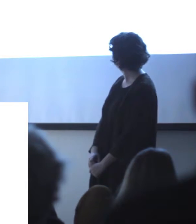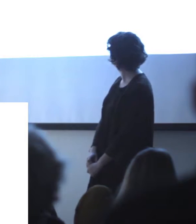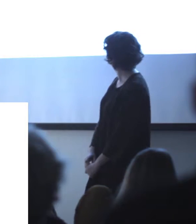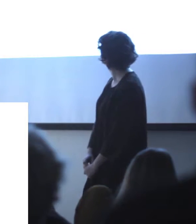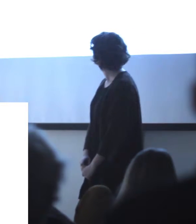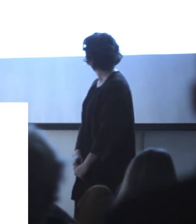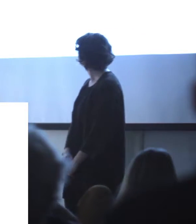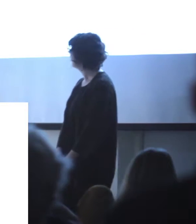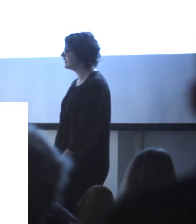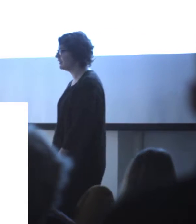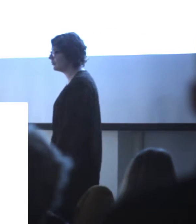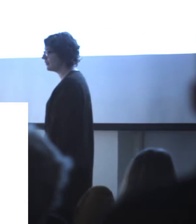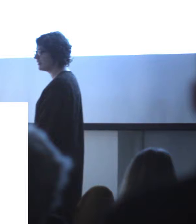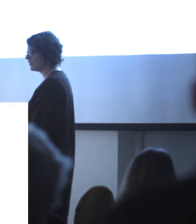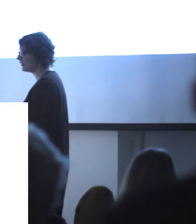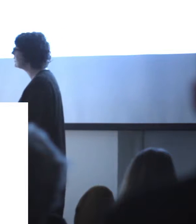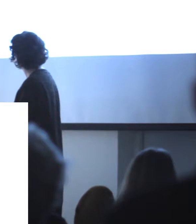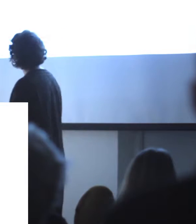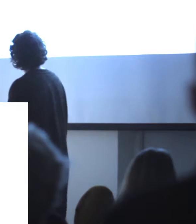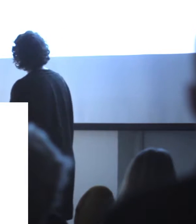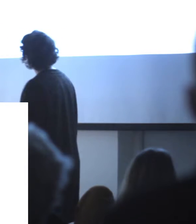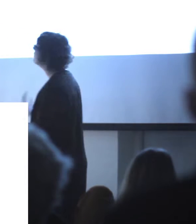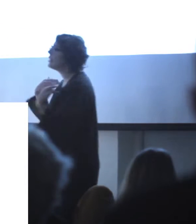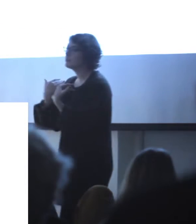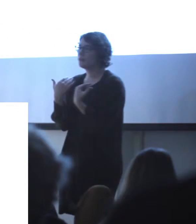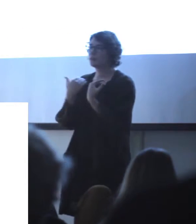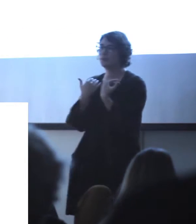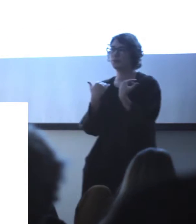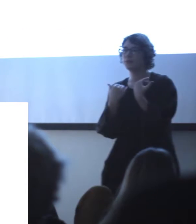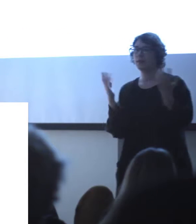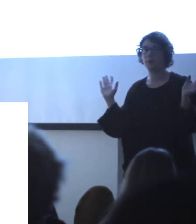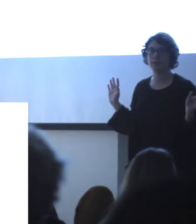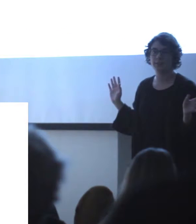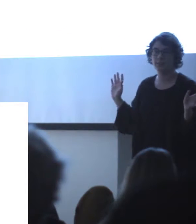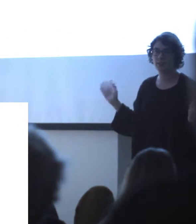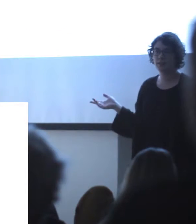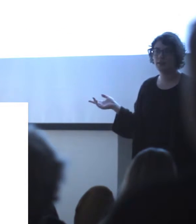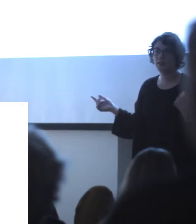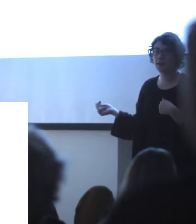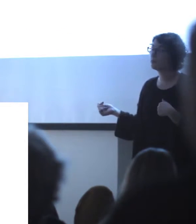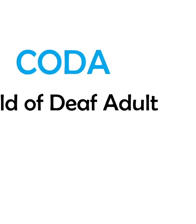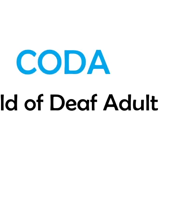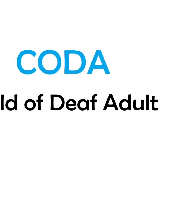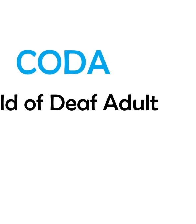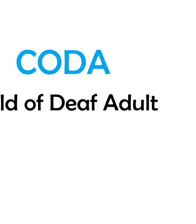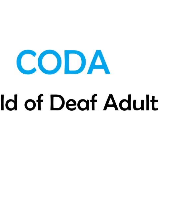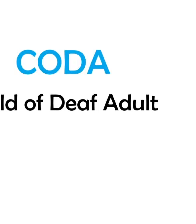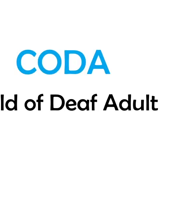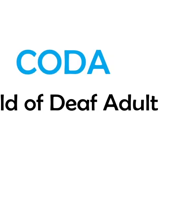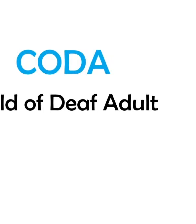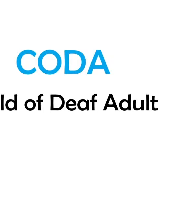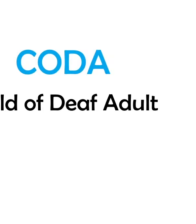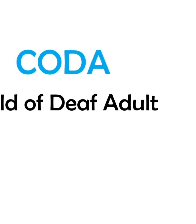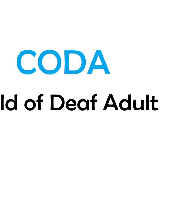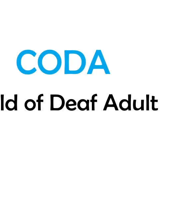So yeah, let's see. Yeah, so who am I to talk to you about this? I am a child of a deaf adult.